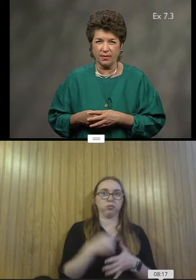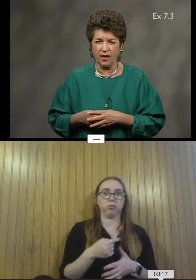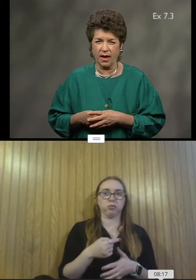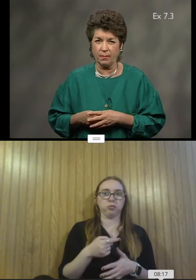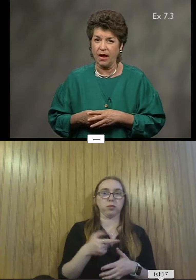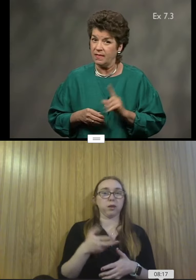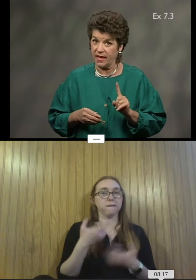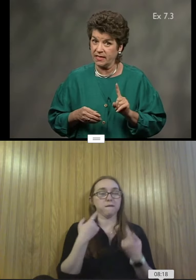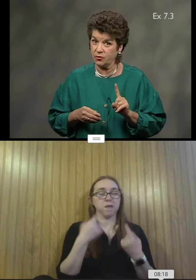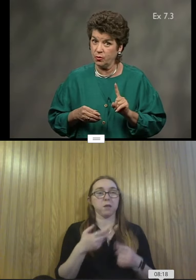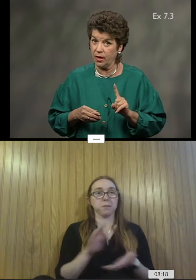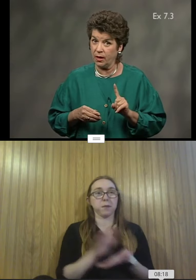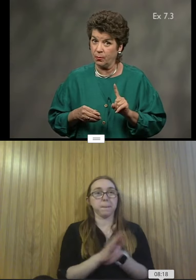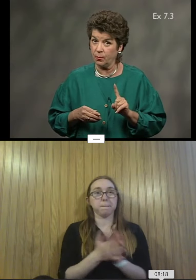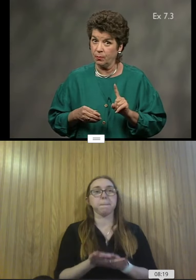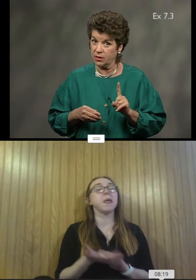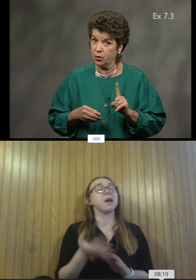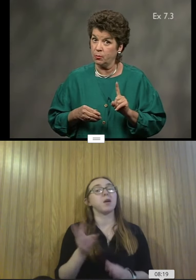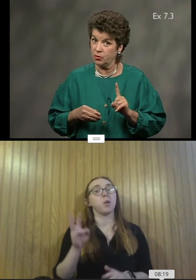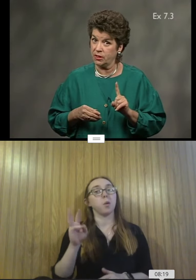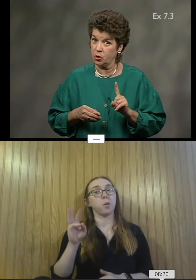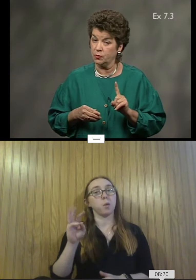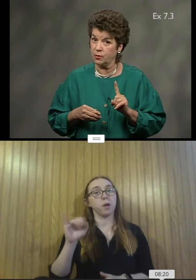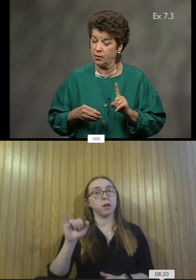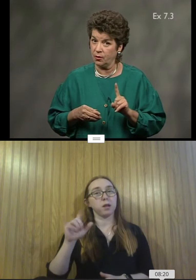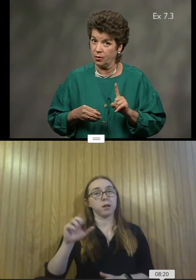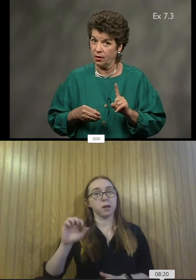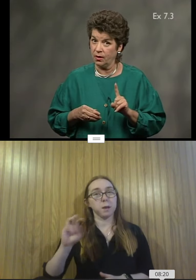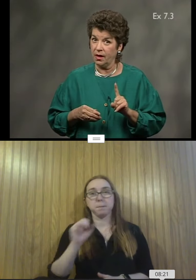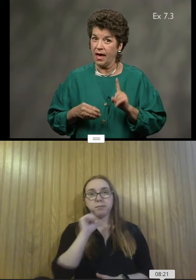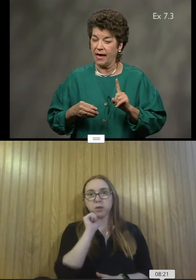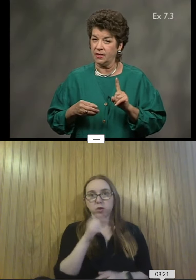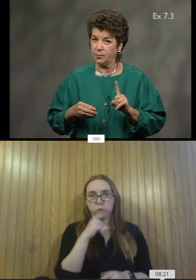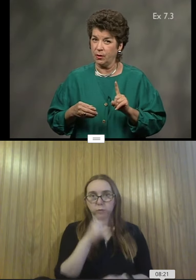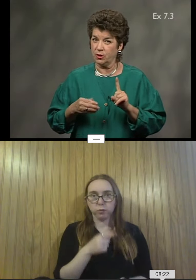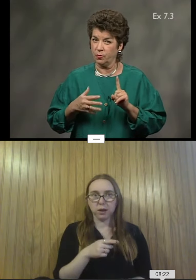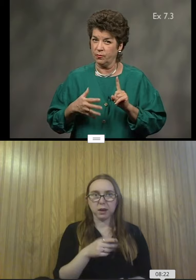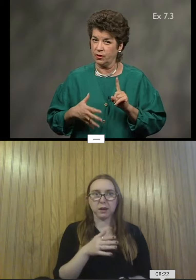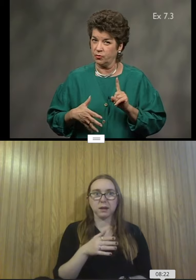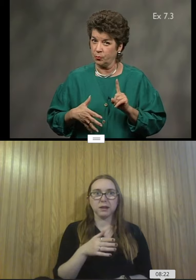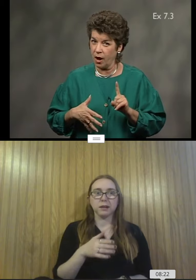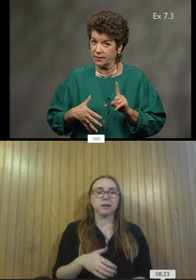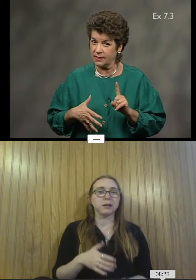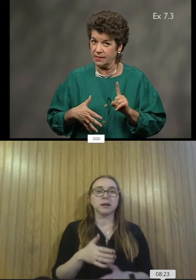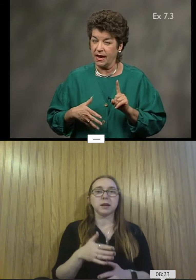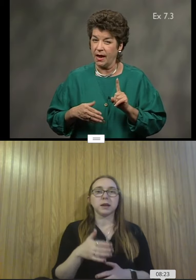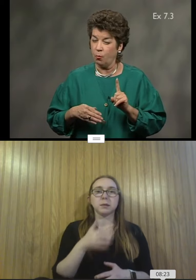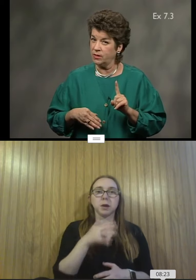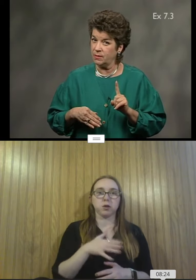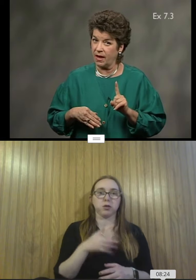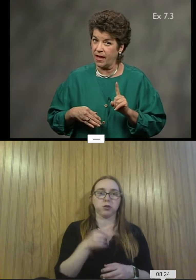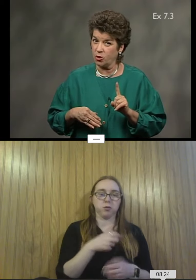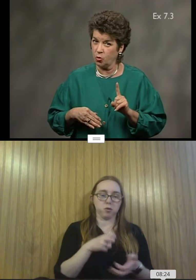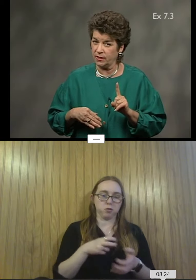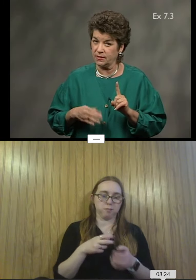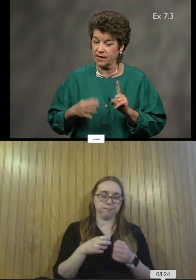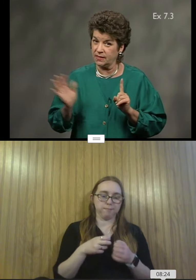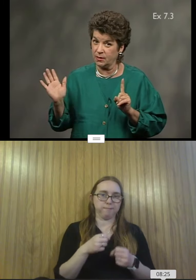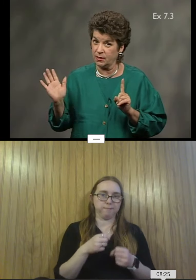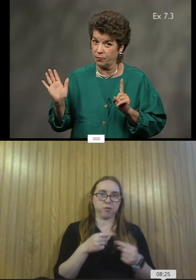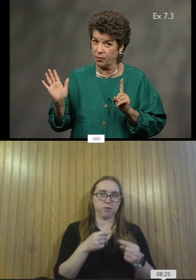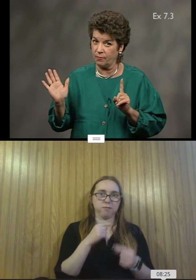made their fame. Now, that's not true with William, because William, you see, chose the theater, and his parents were very strict Protestants, and once he made that choice,